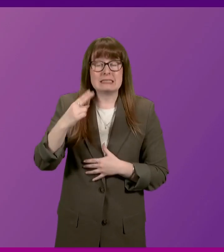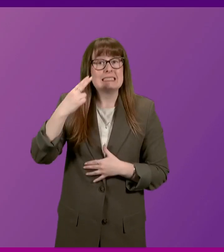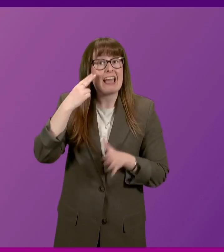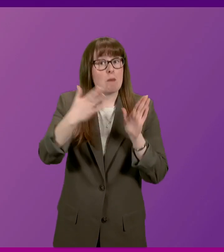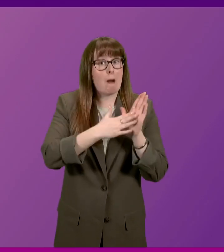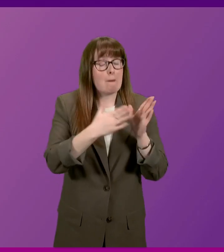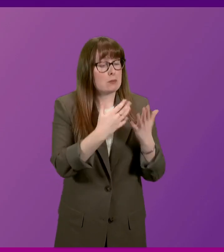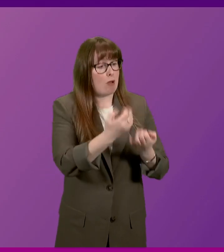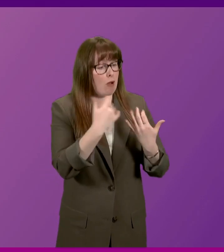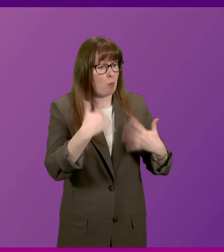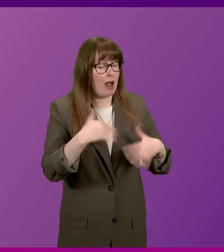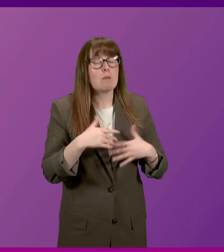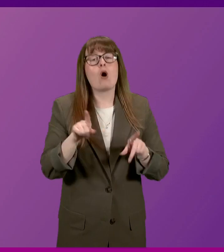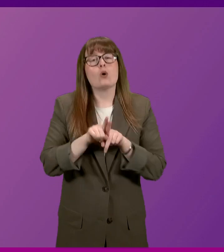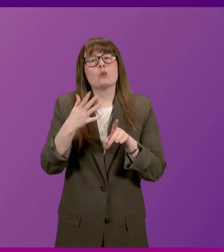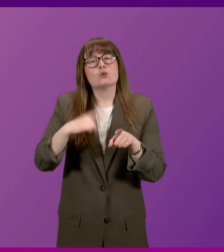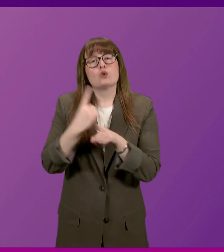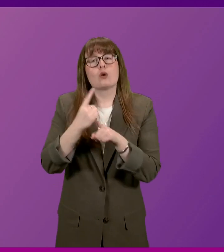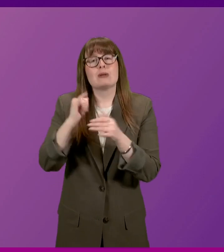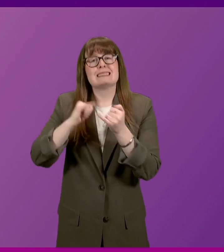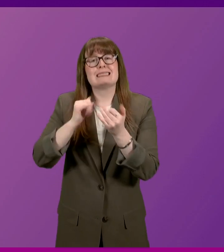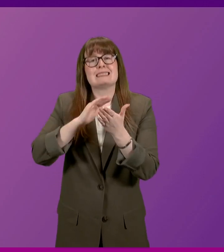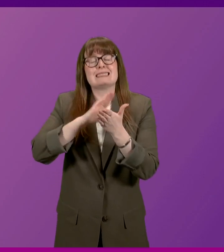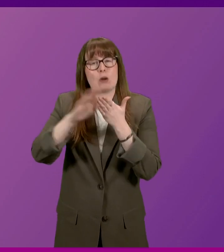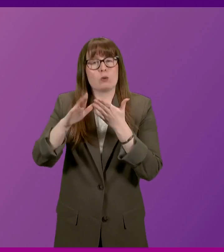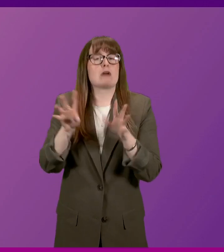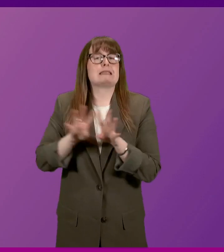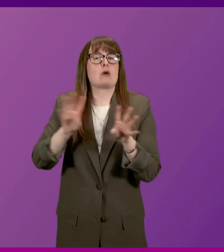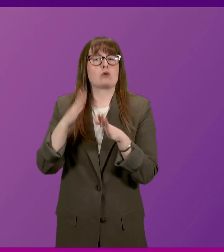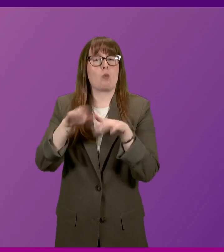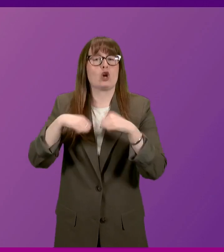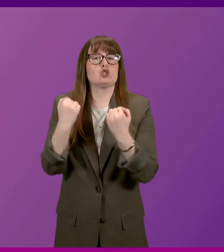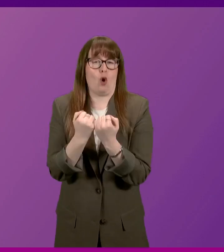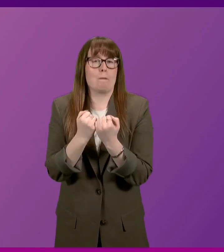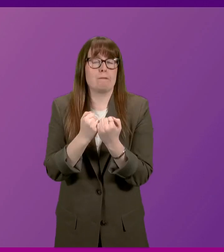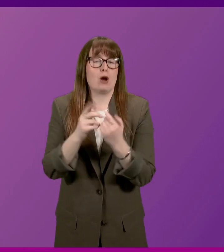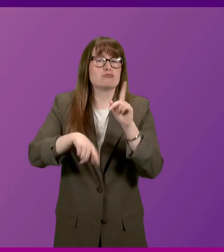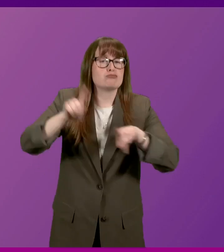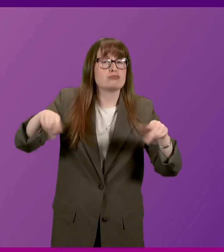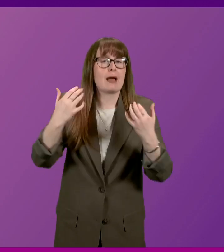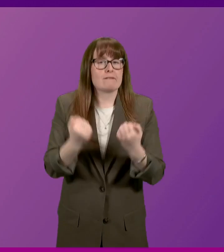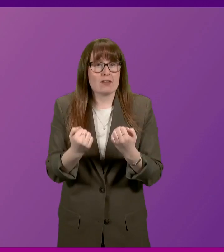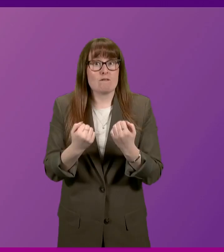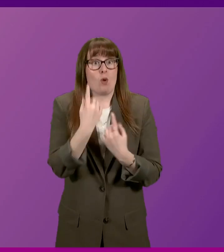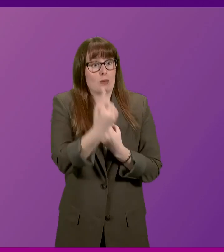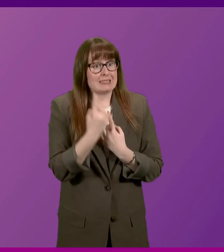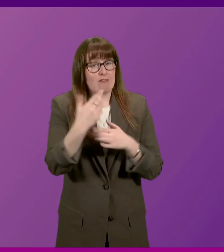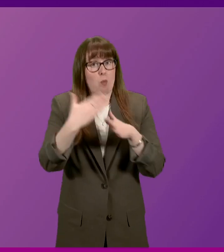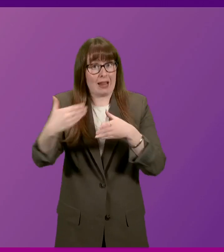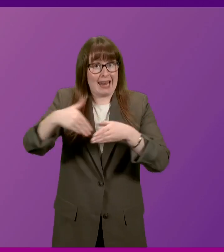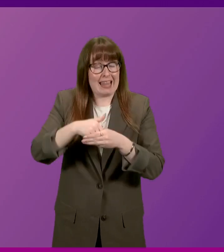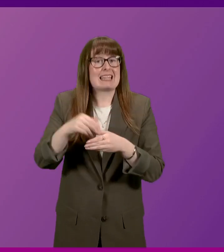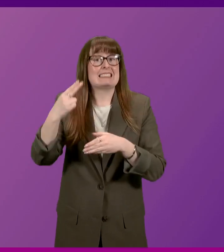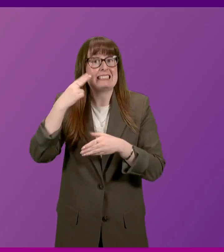But I just wanted to note the stakeholder workshop as well. Was a mix between those working in kind of the deaf field